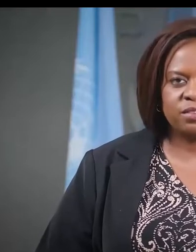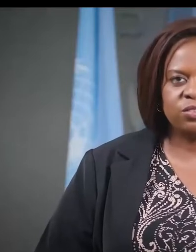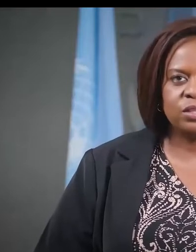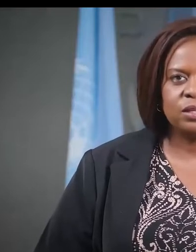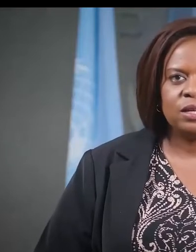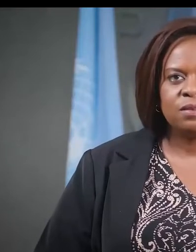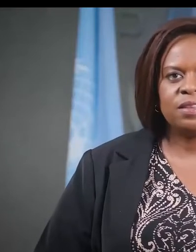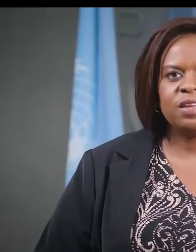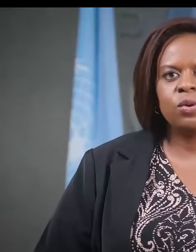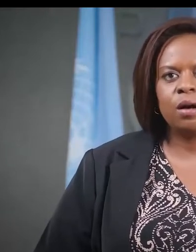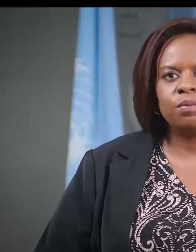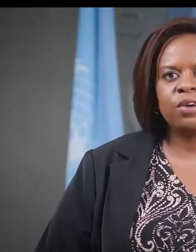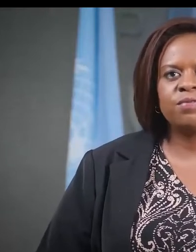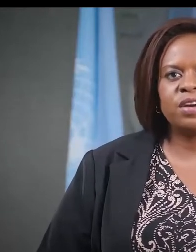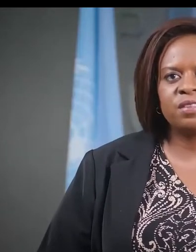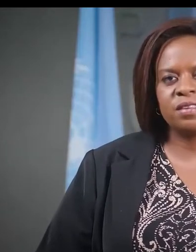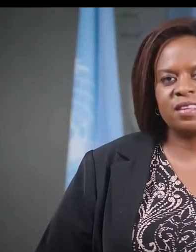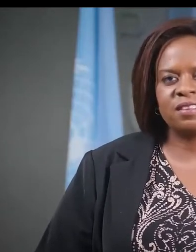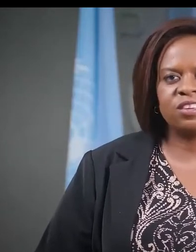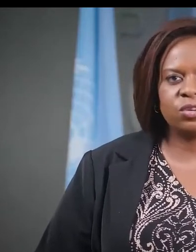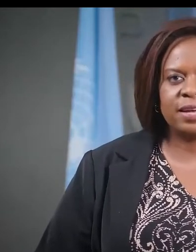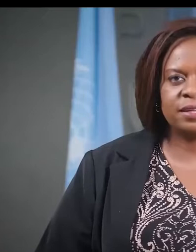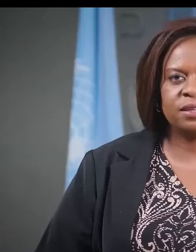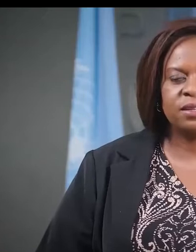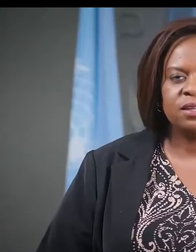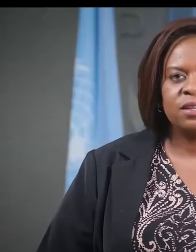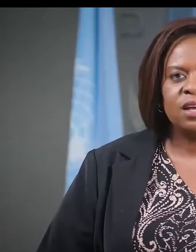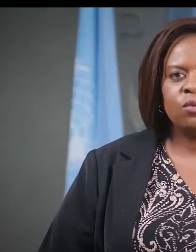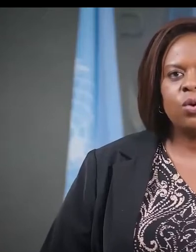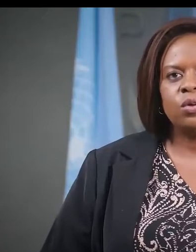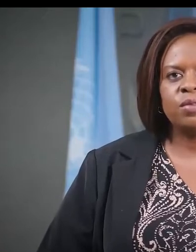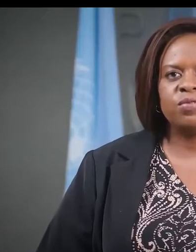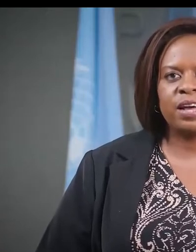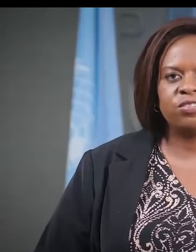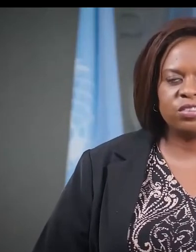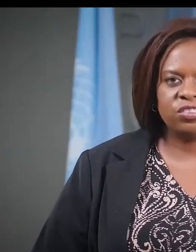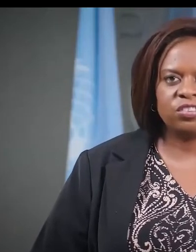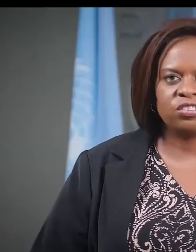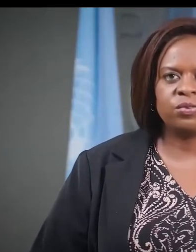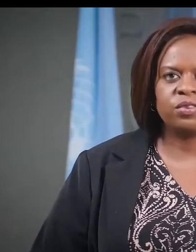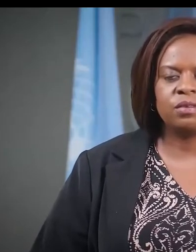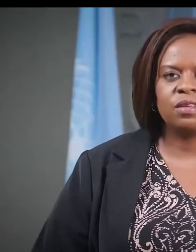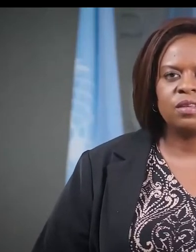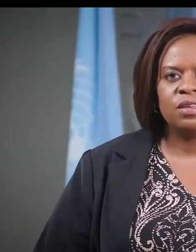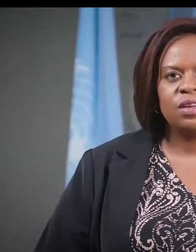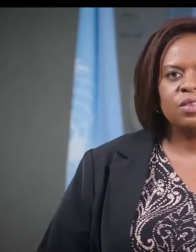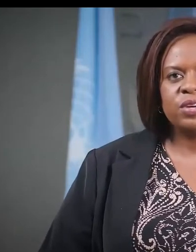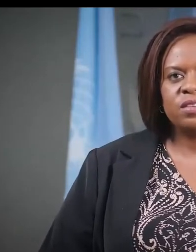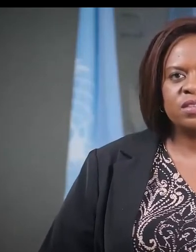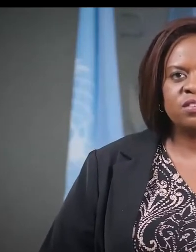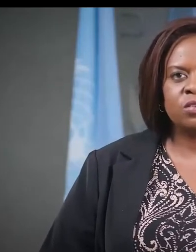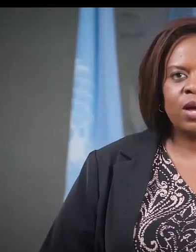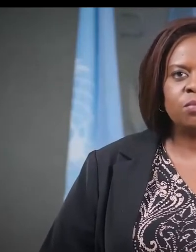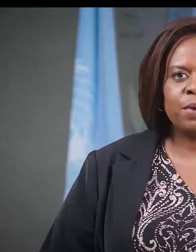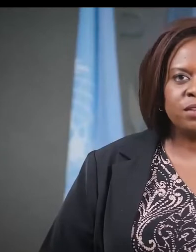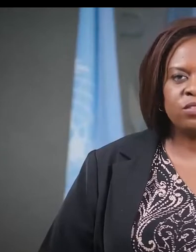new strategy that I think will help drive further success in Sri Lanka, and we call them the 5 strategic shifts. The